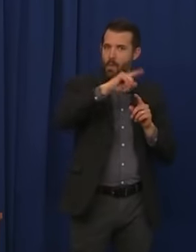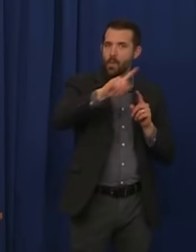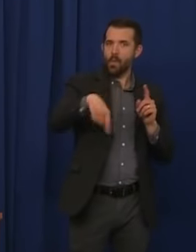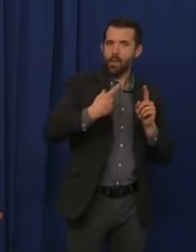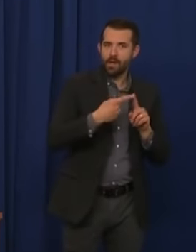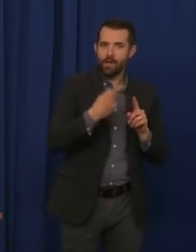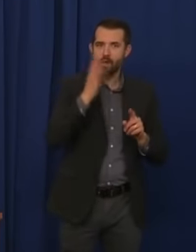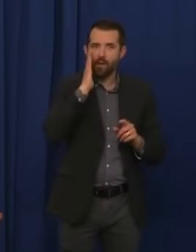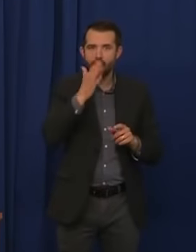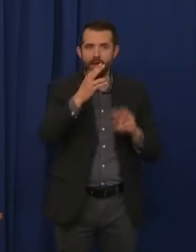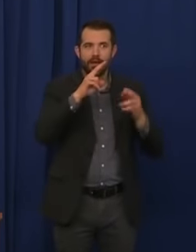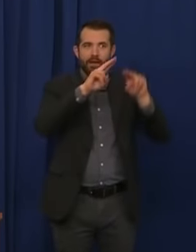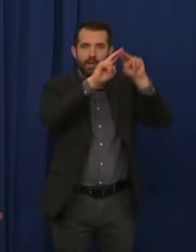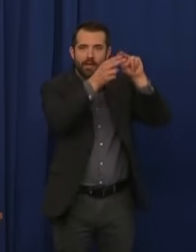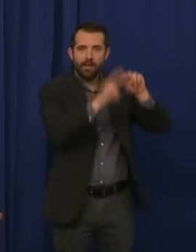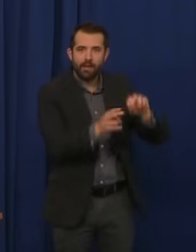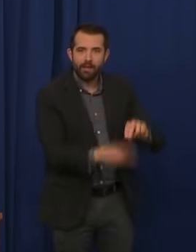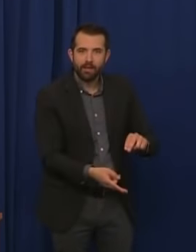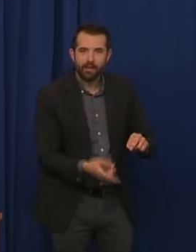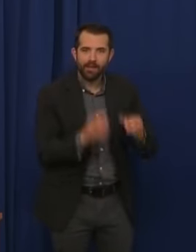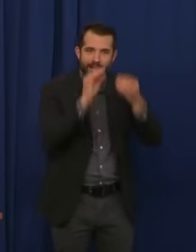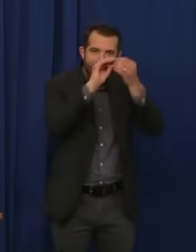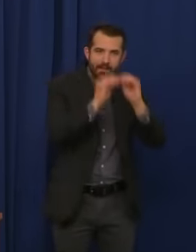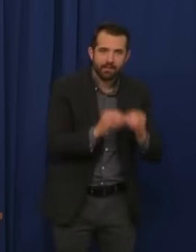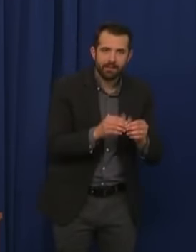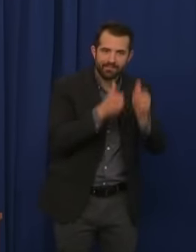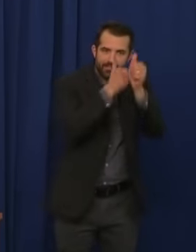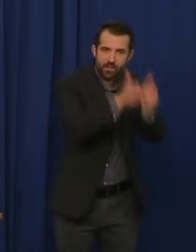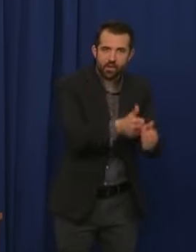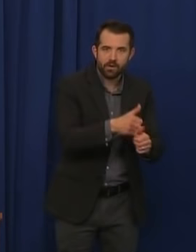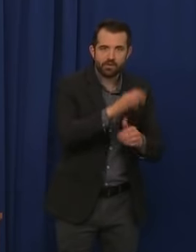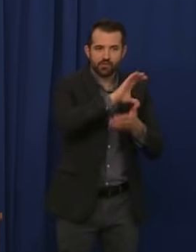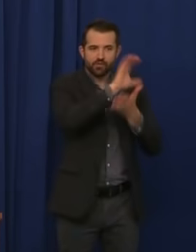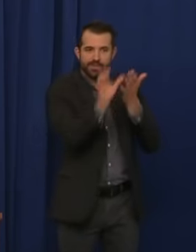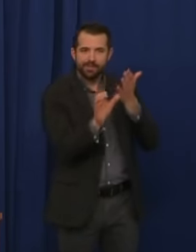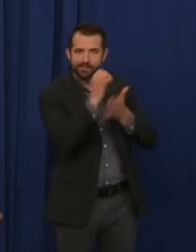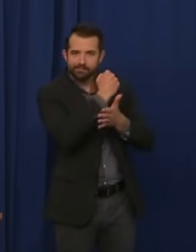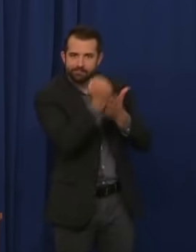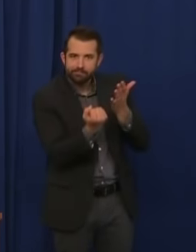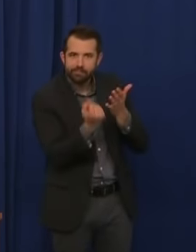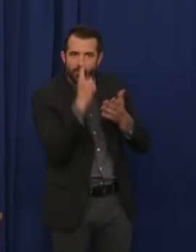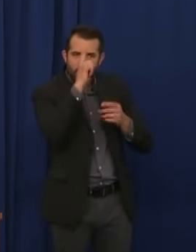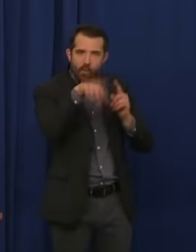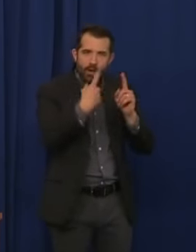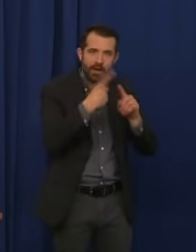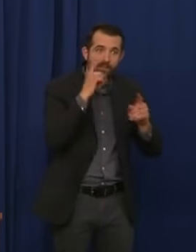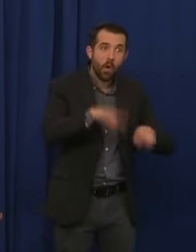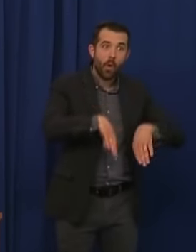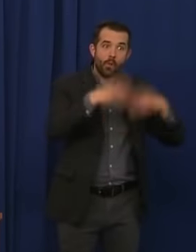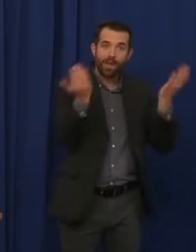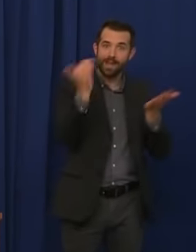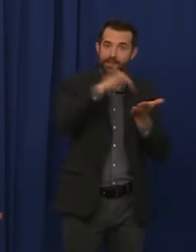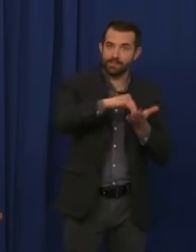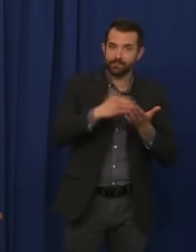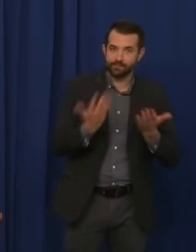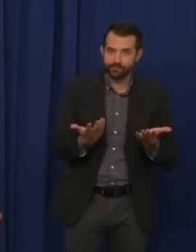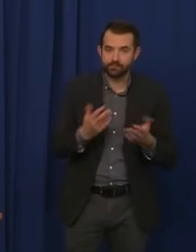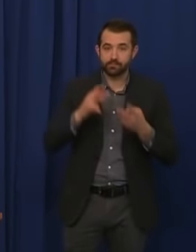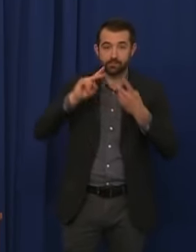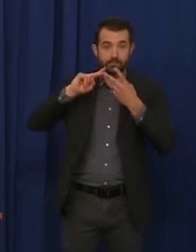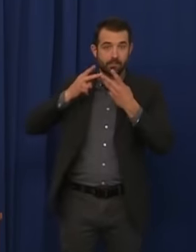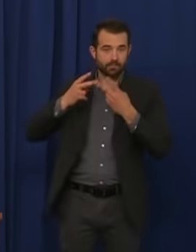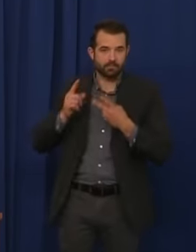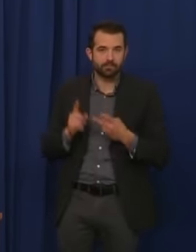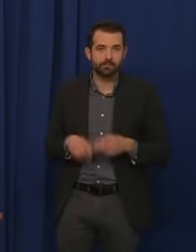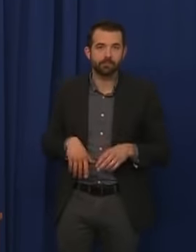day that is part of the criteria for when things might reopen? And the second question I have is, in Waldo County, and I think this is